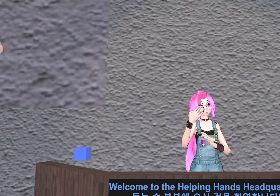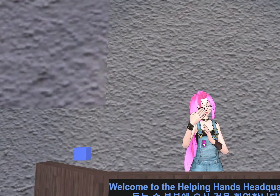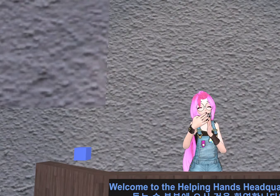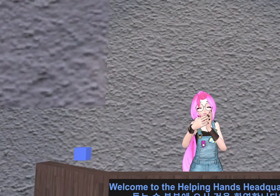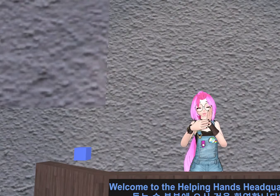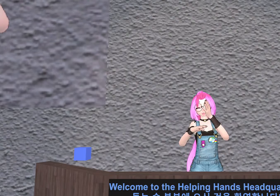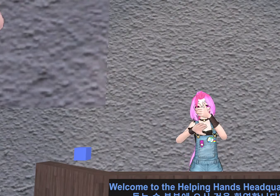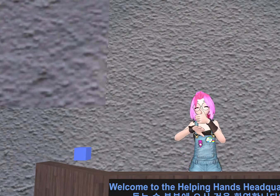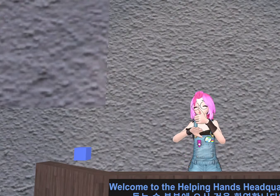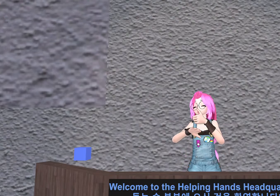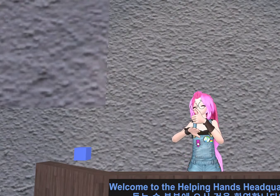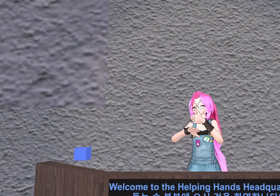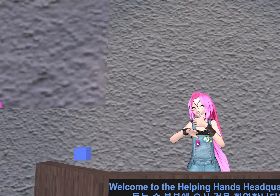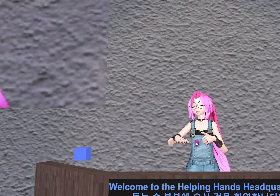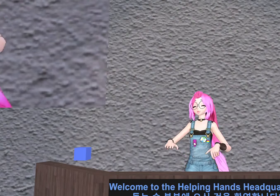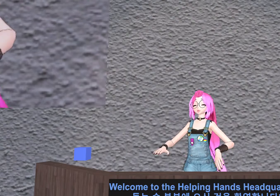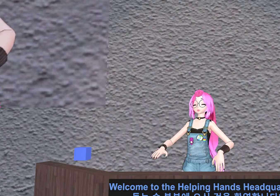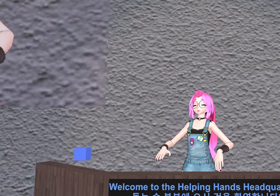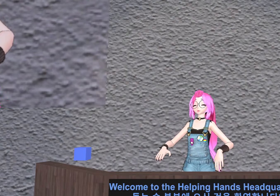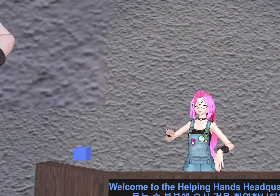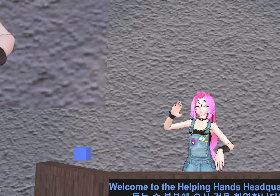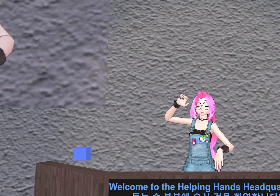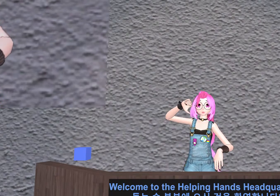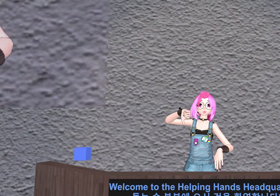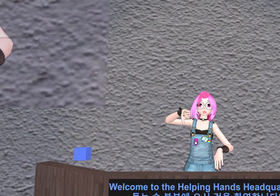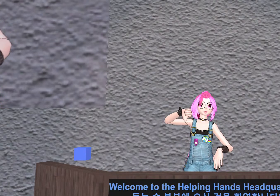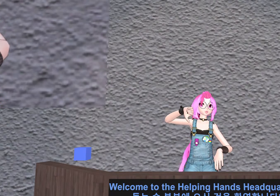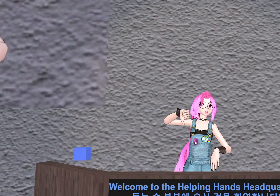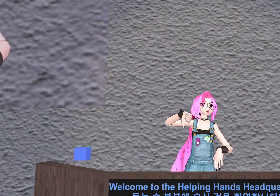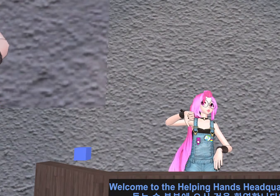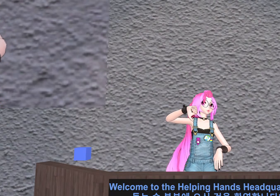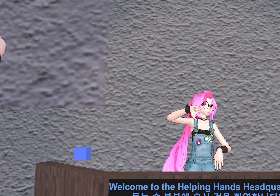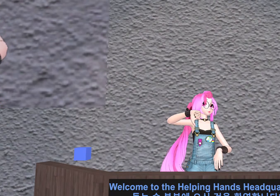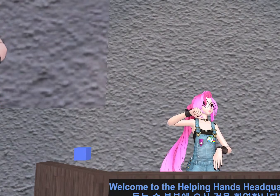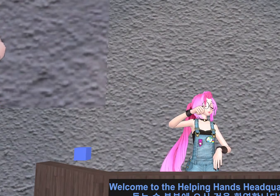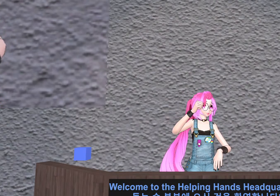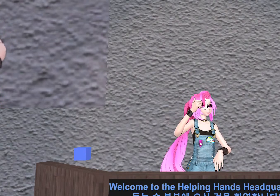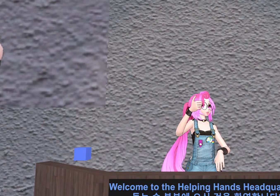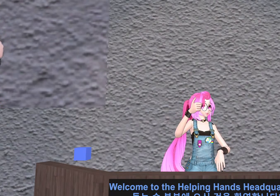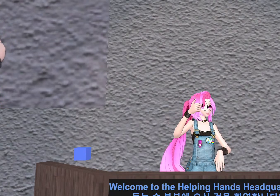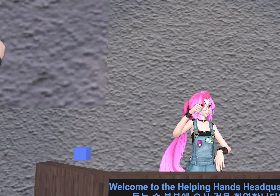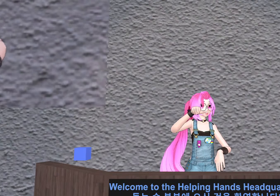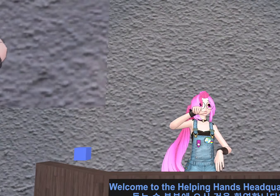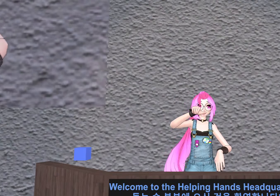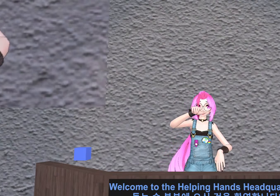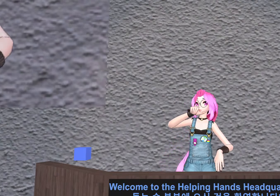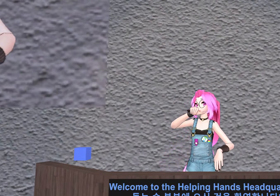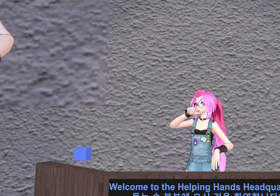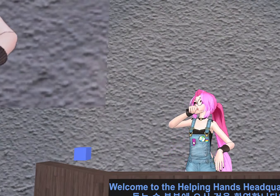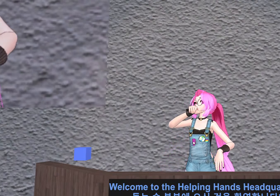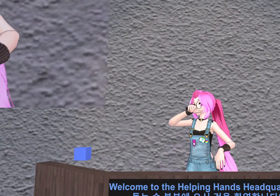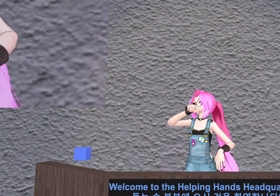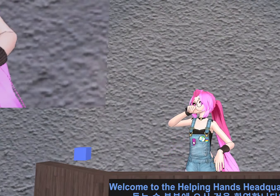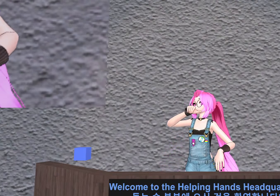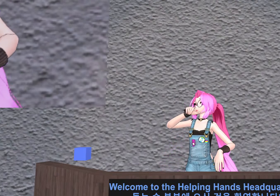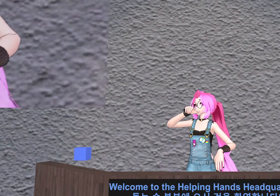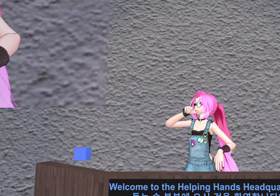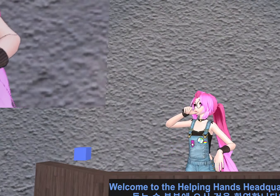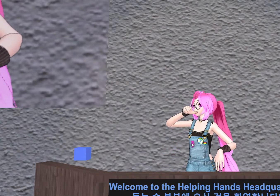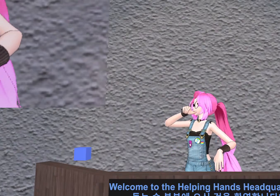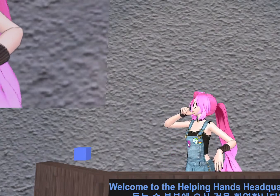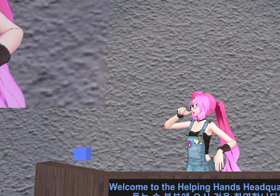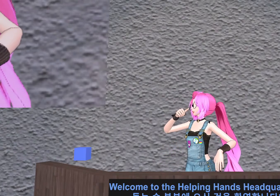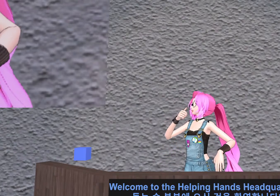down, what do you think of the recent updates? Thumbs down, Thumbs down, thumbs up, some